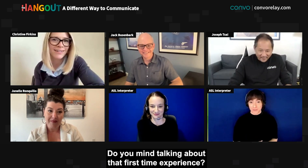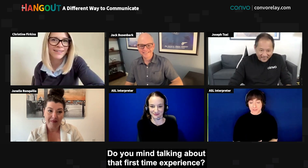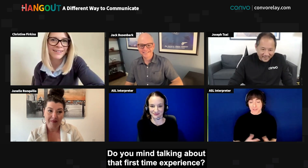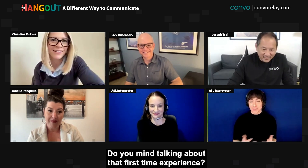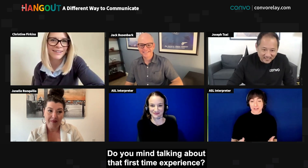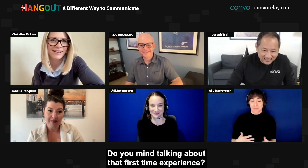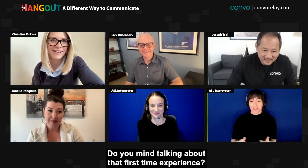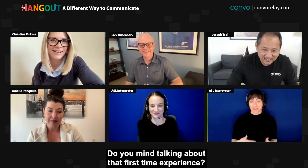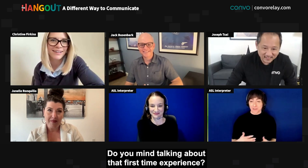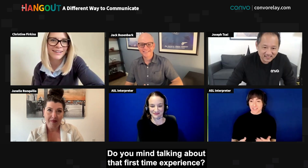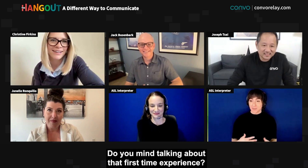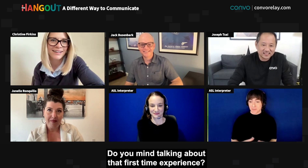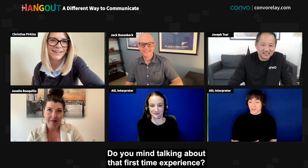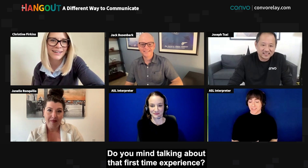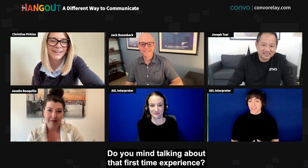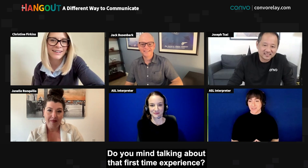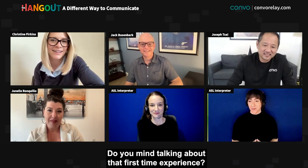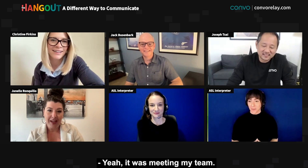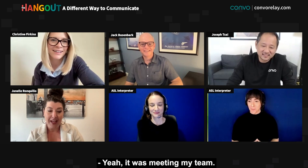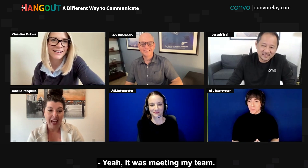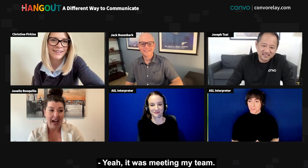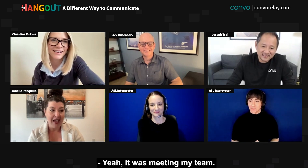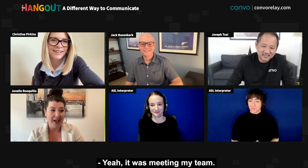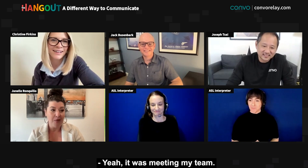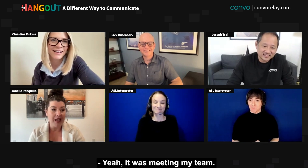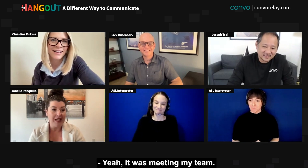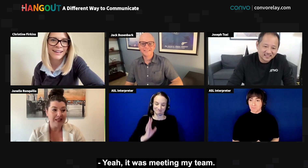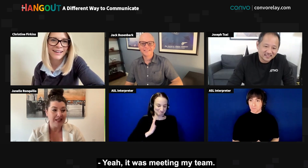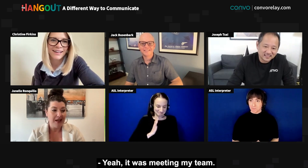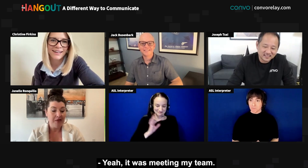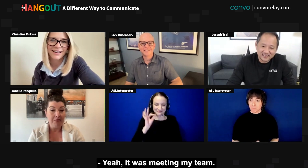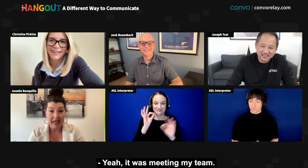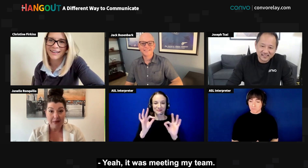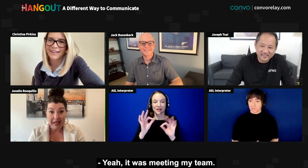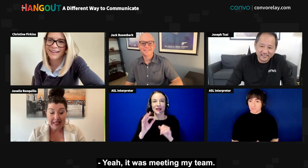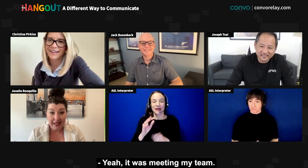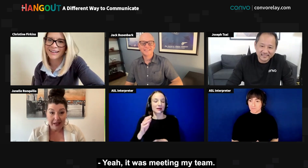Do you mind talking about that first time experience? Yeah, it was meeting my team.